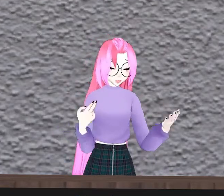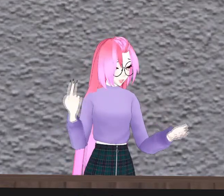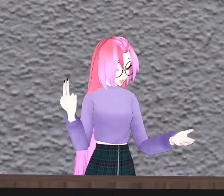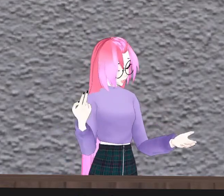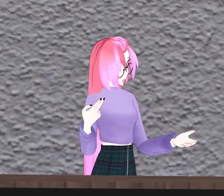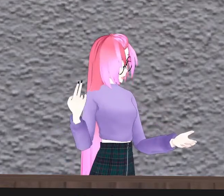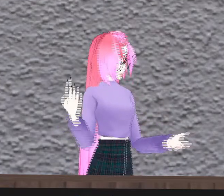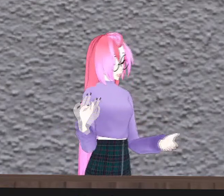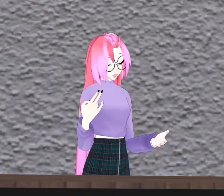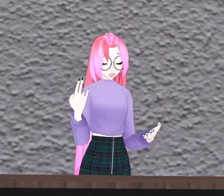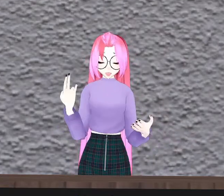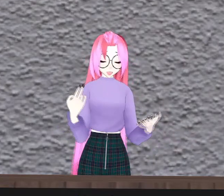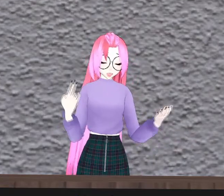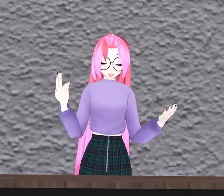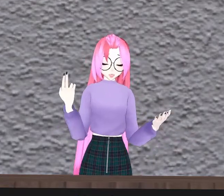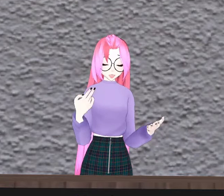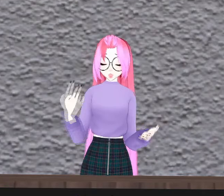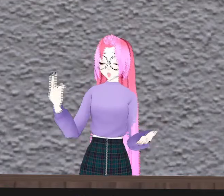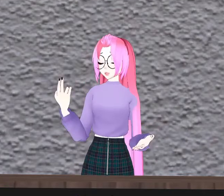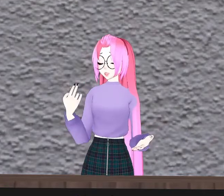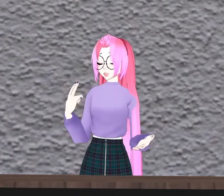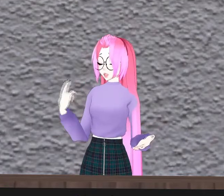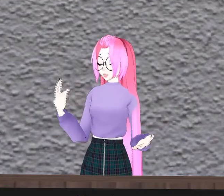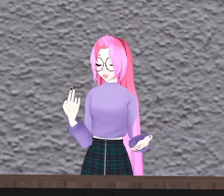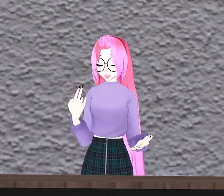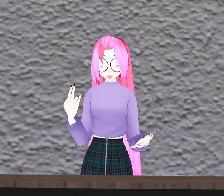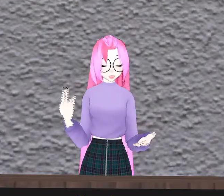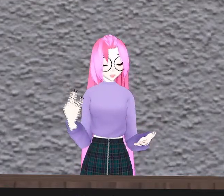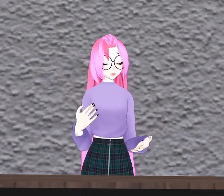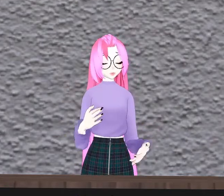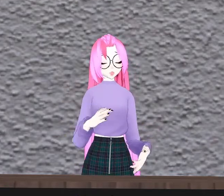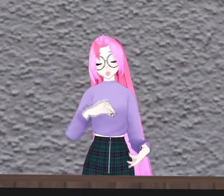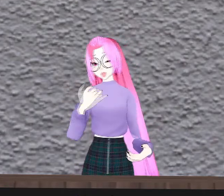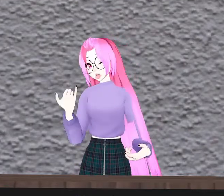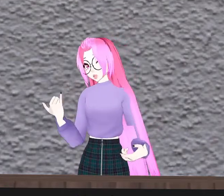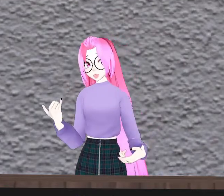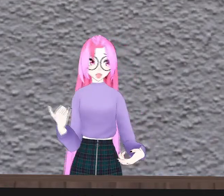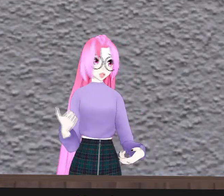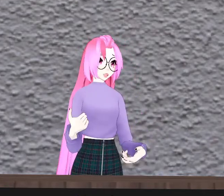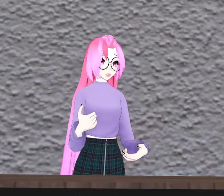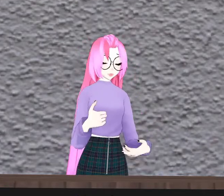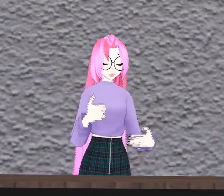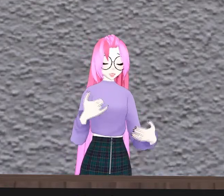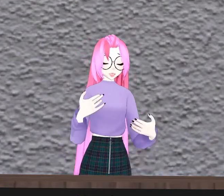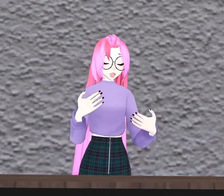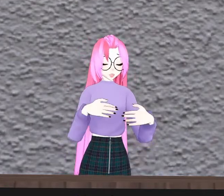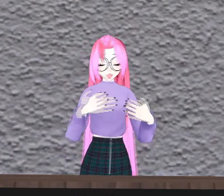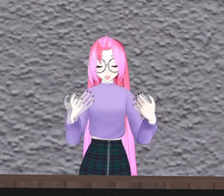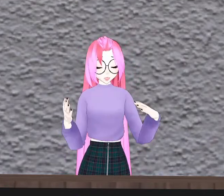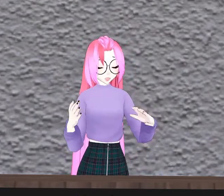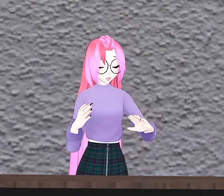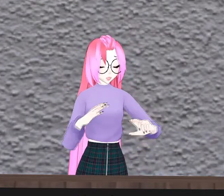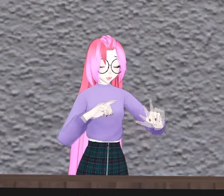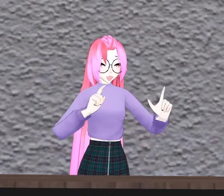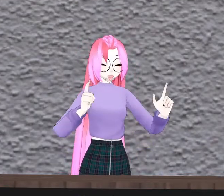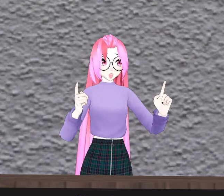find that really interesting because I never knew that's how you sign dance. Or some of our other